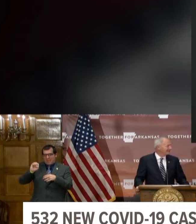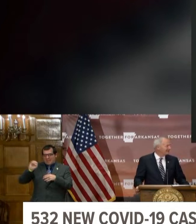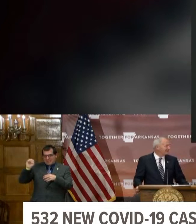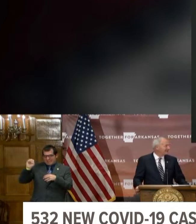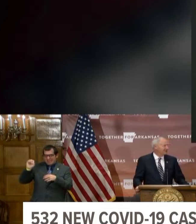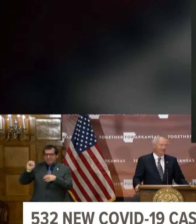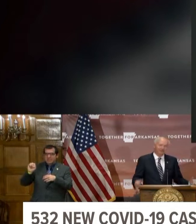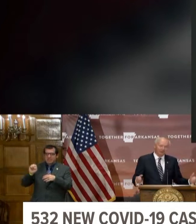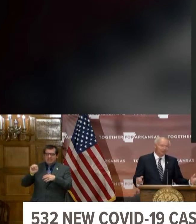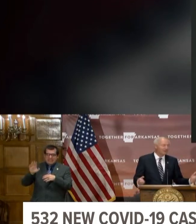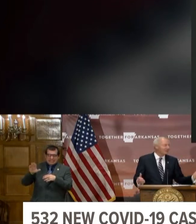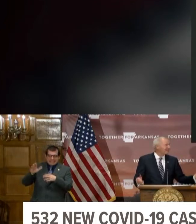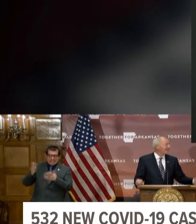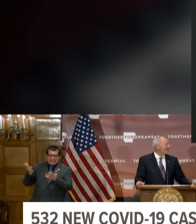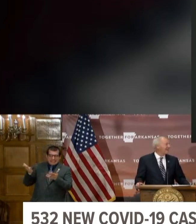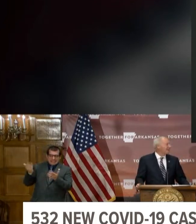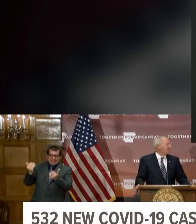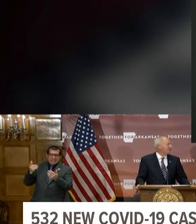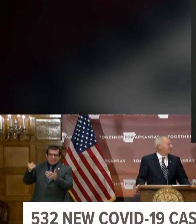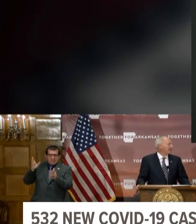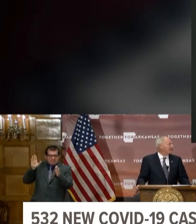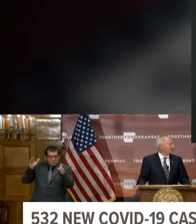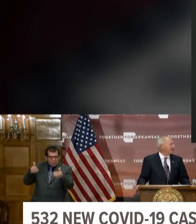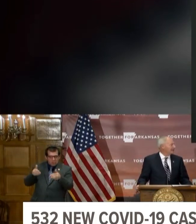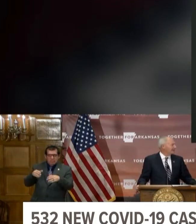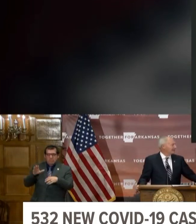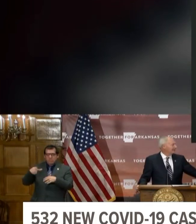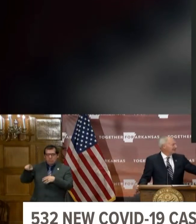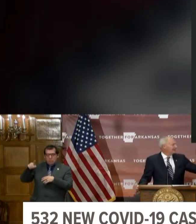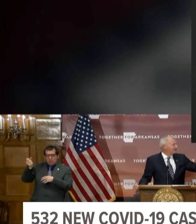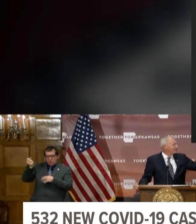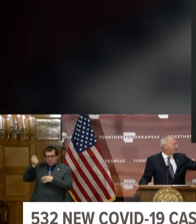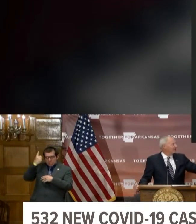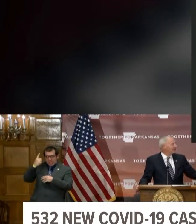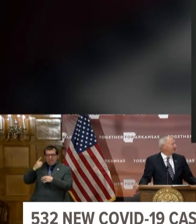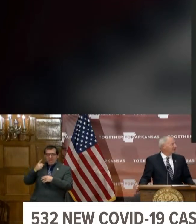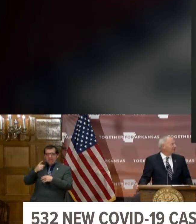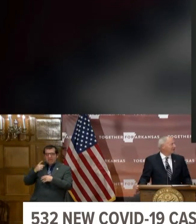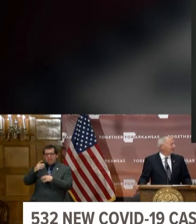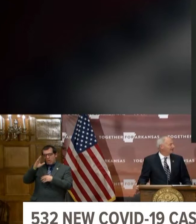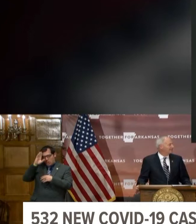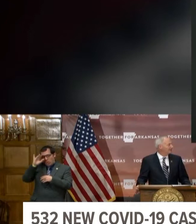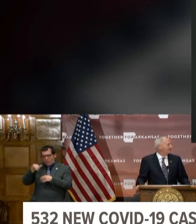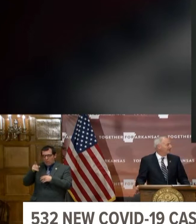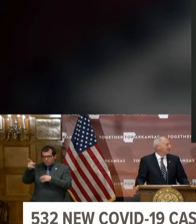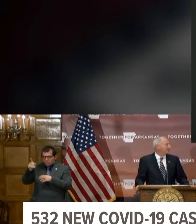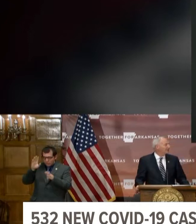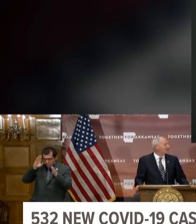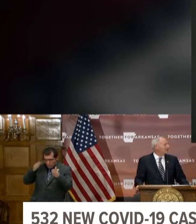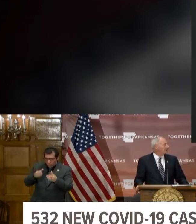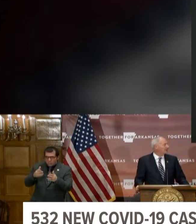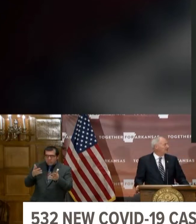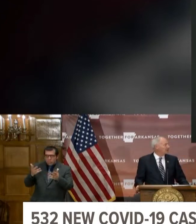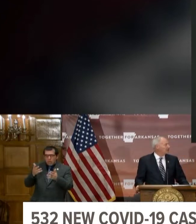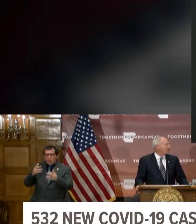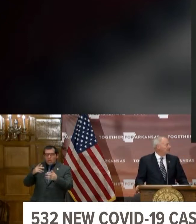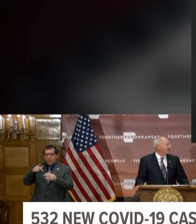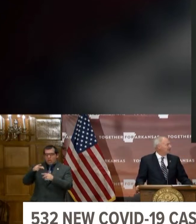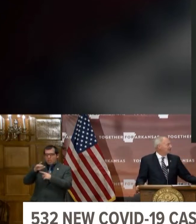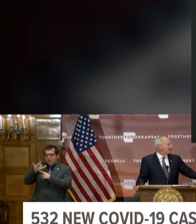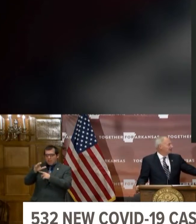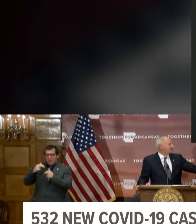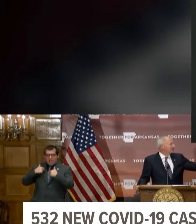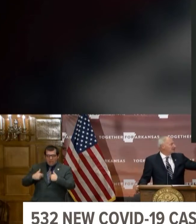Northeast, we need you to focus, and we need you to understand, as you do, I know, the public health risks because of